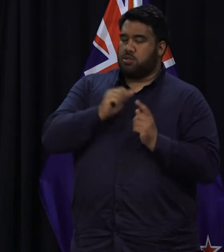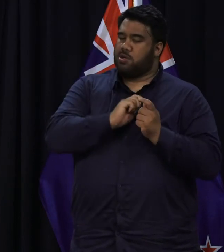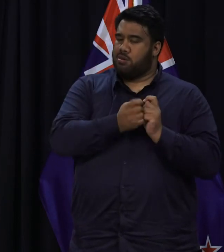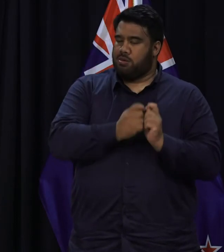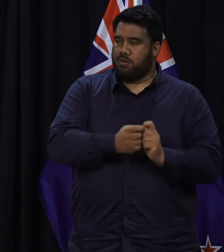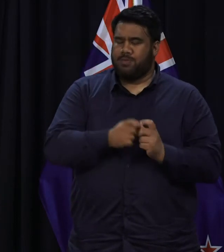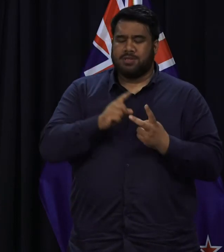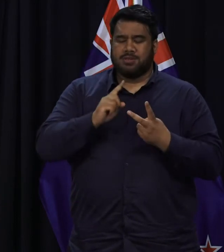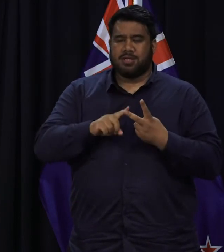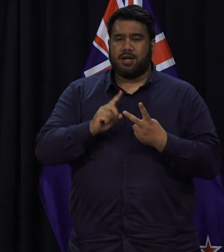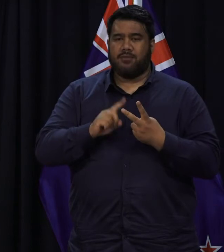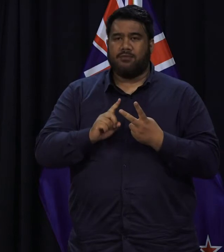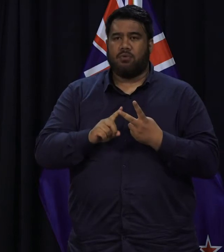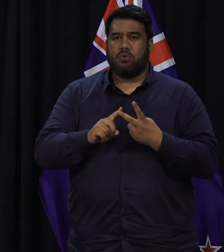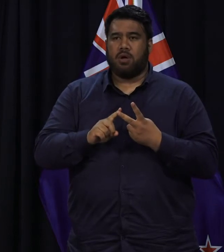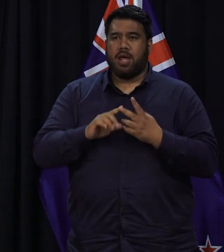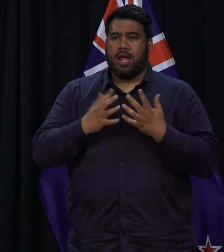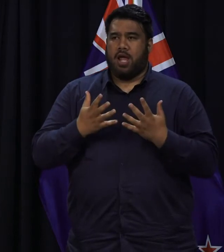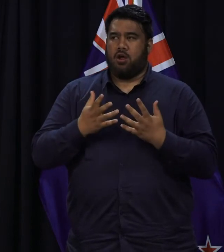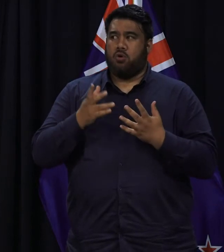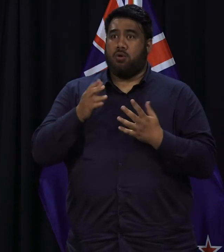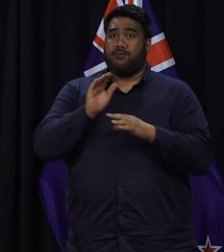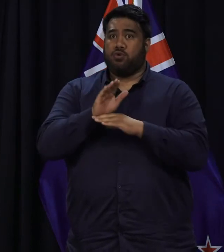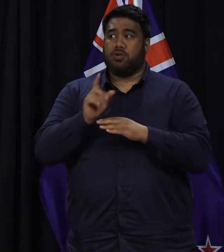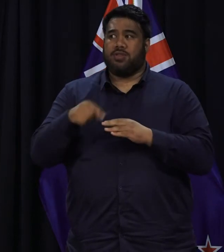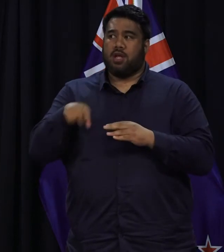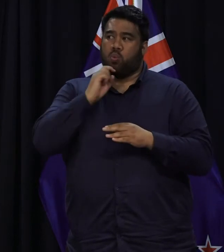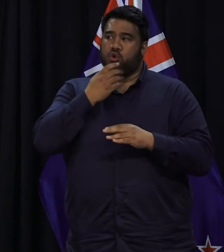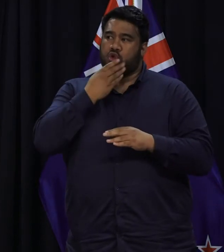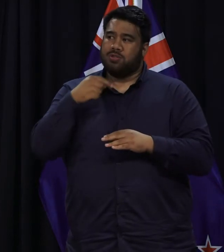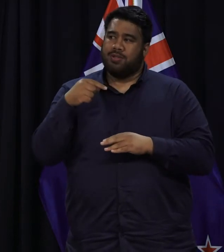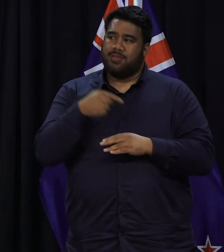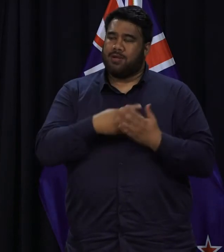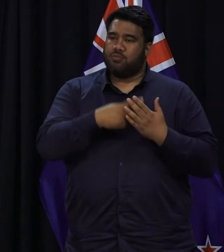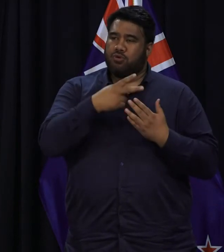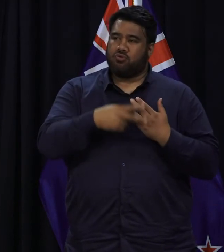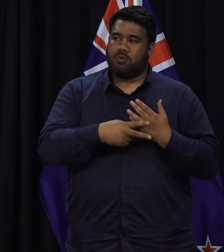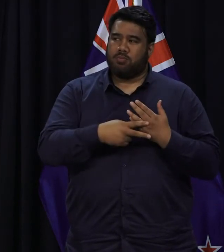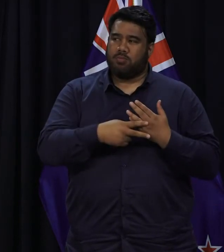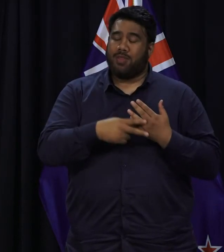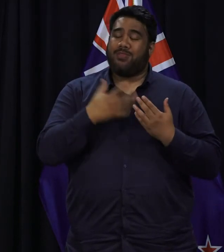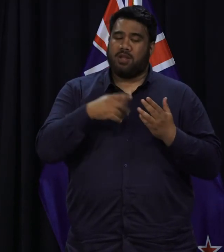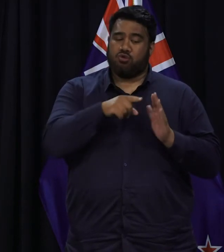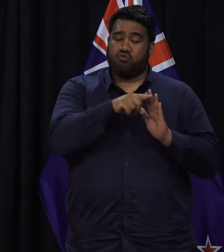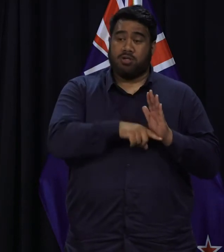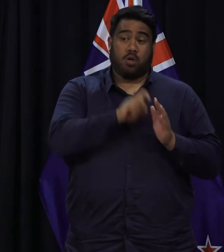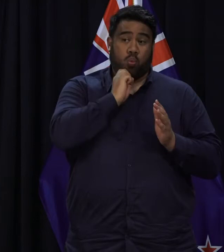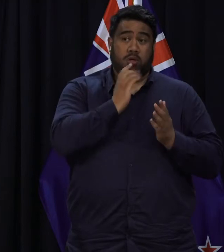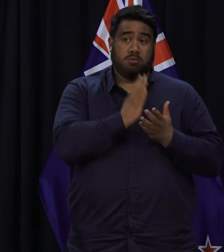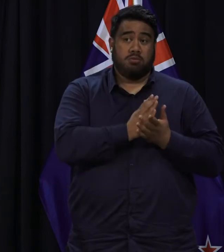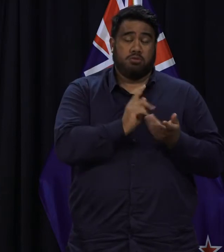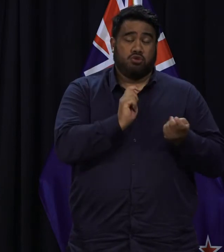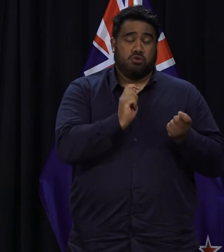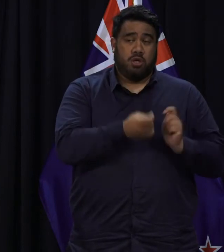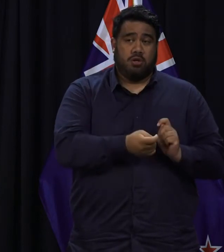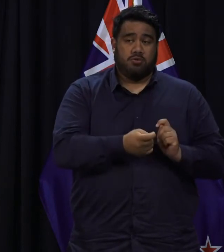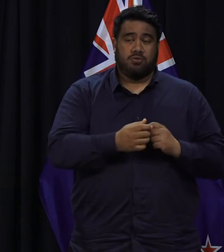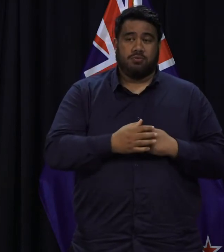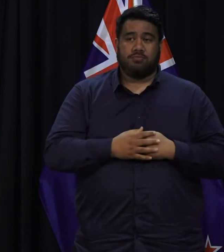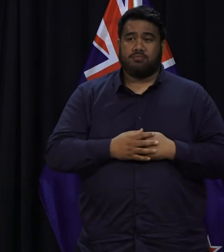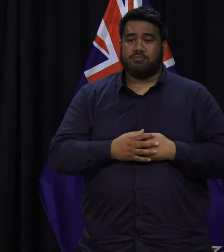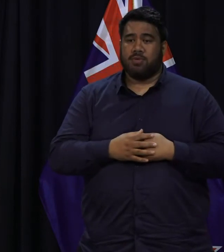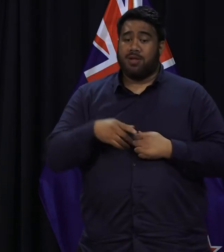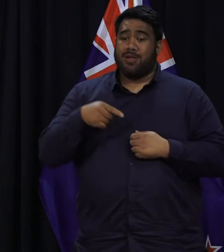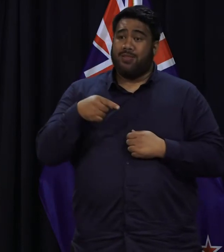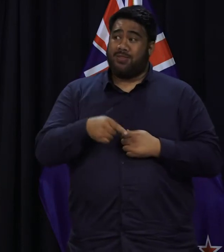about the basis on which they'll access it in the future, because we will be changing the criteria. Keeping in mind, though, that extra